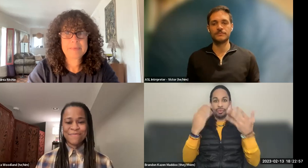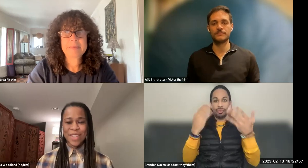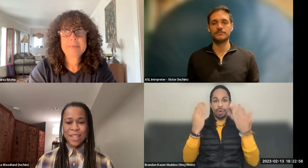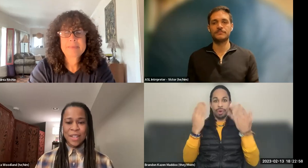side.